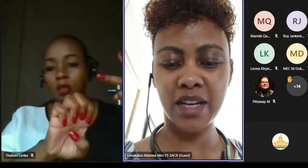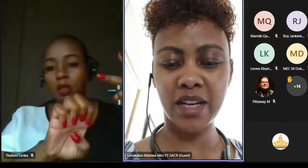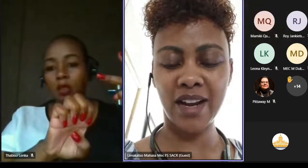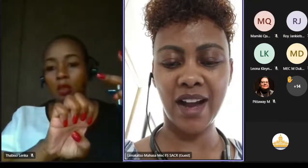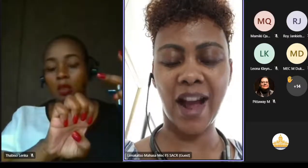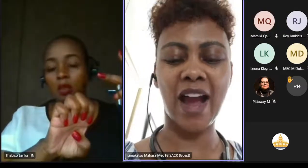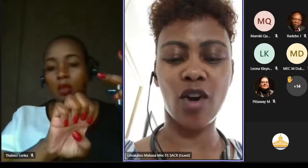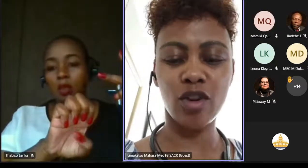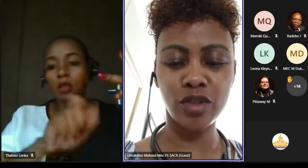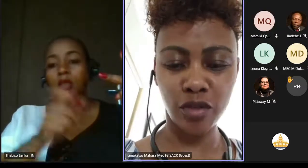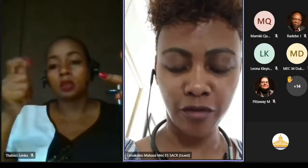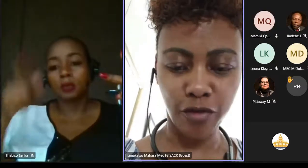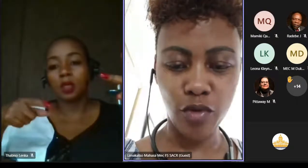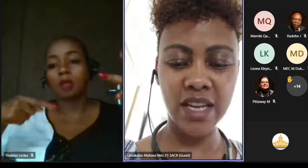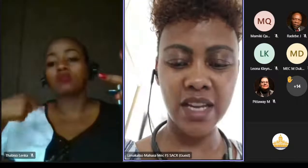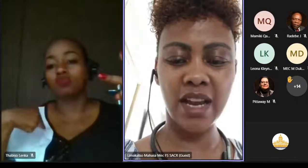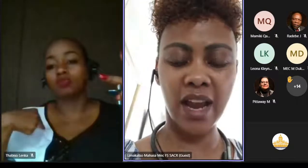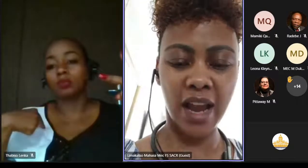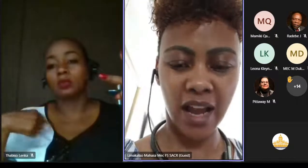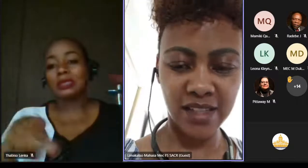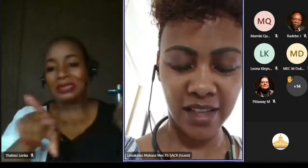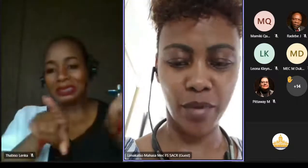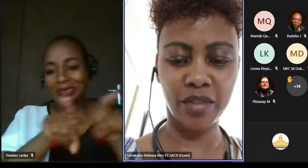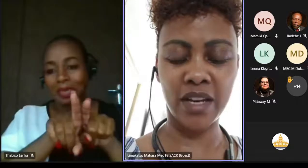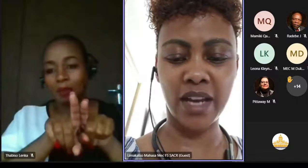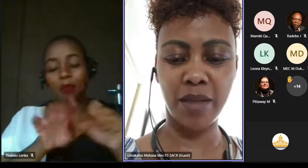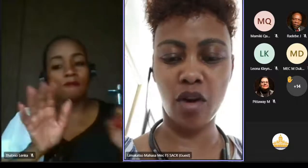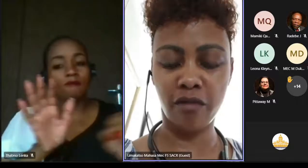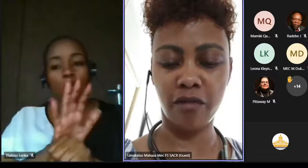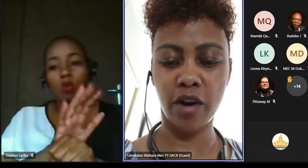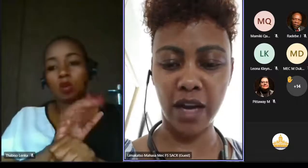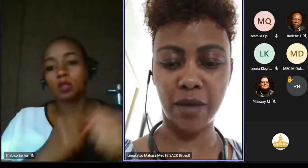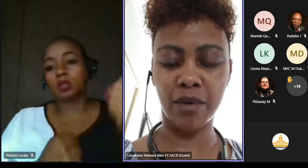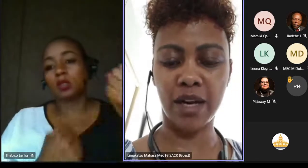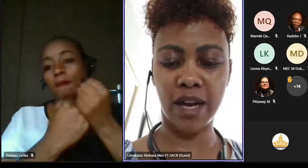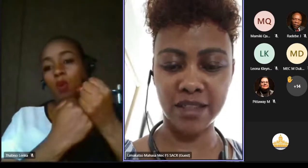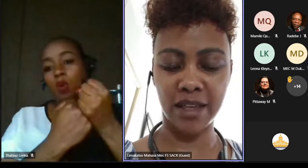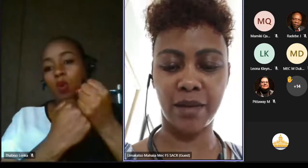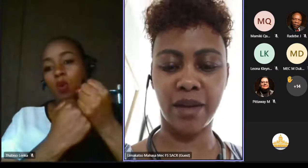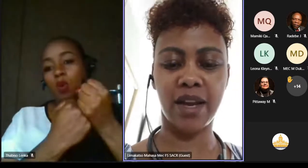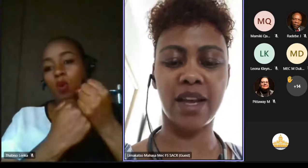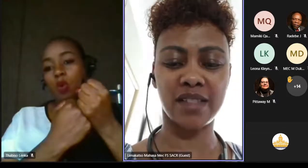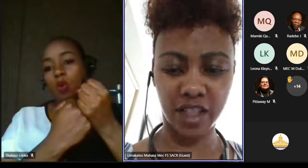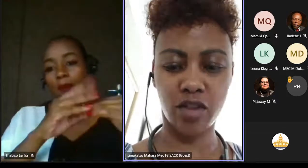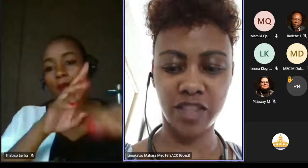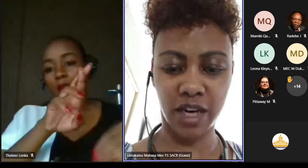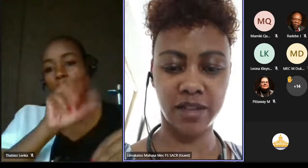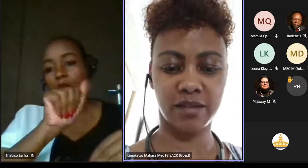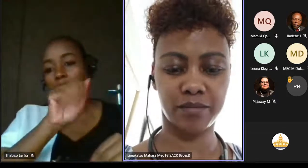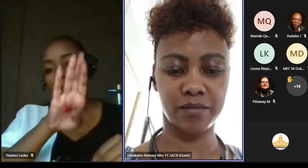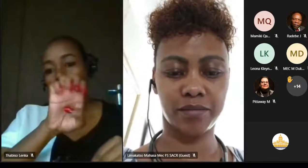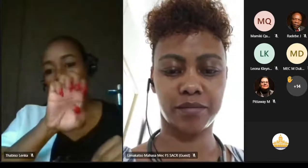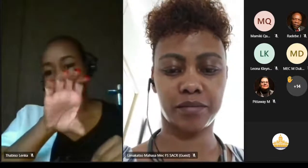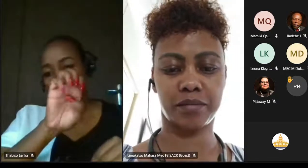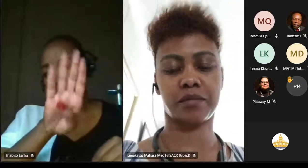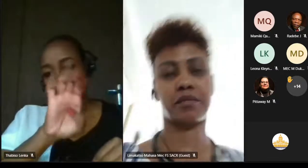Honorable Speaker, I also fully support the name of Honorable Khadebe as the Chair of